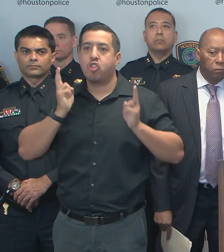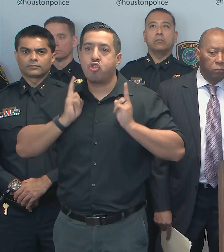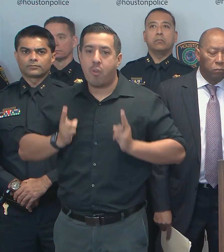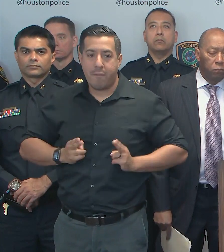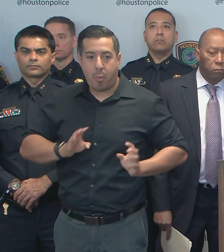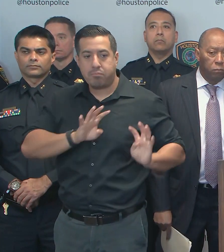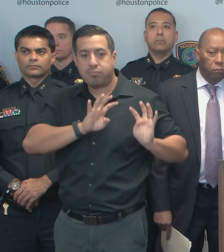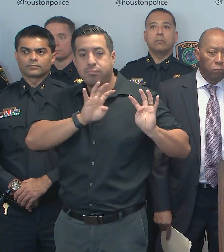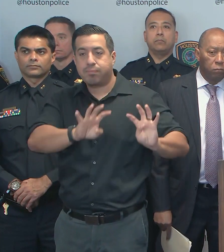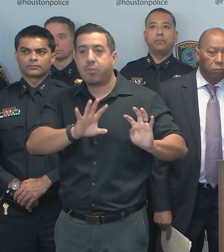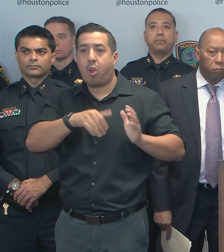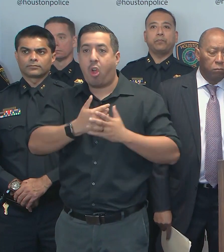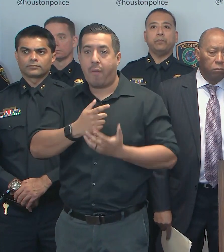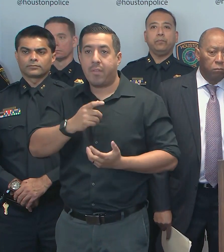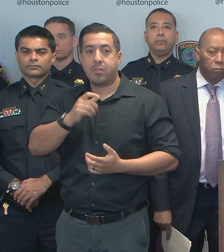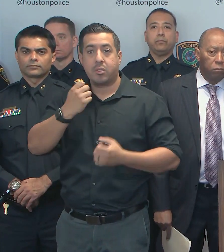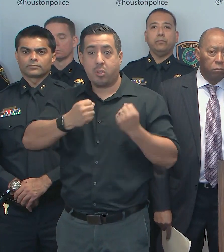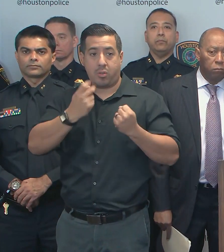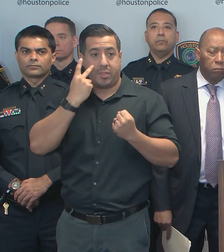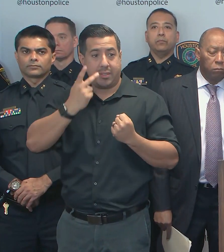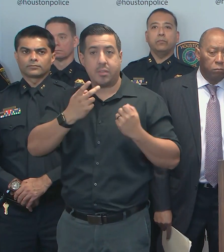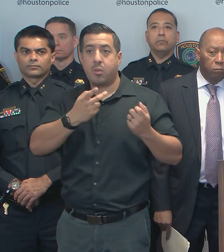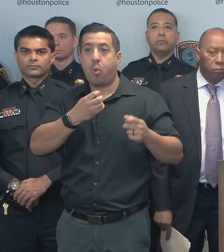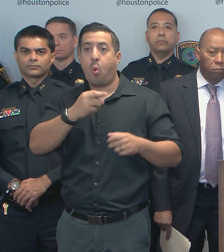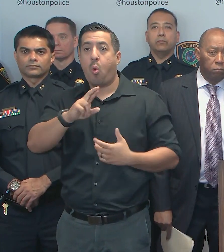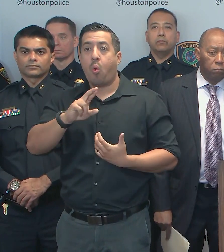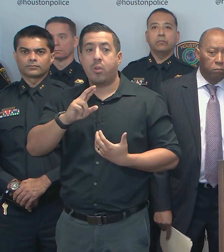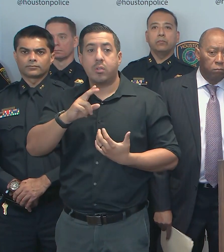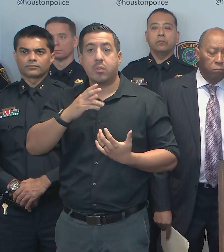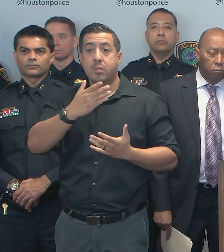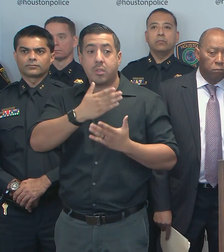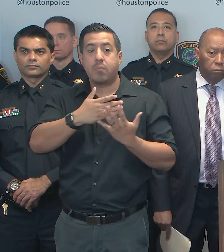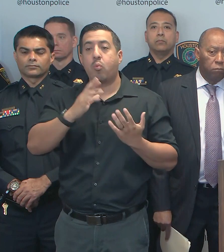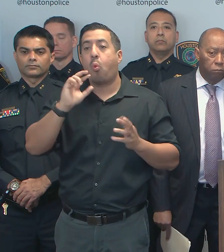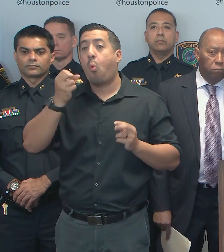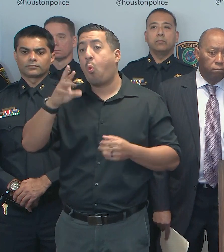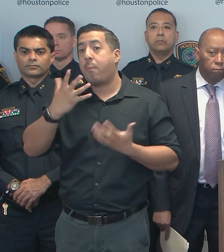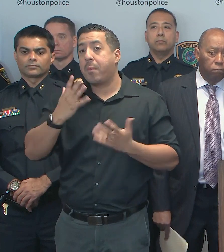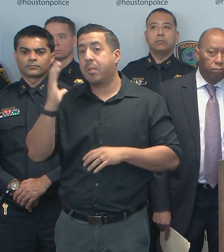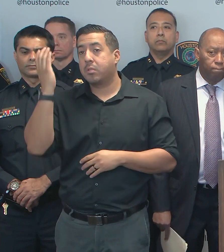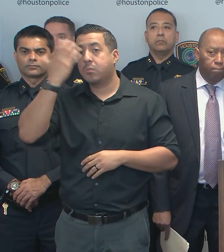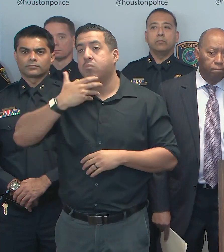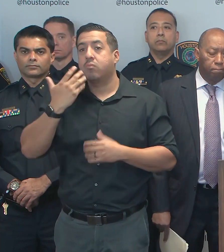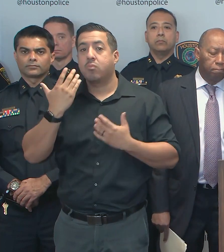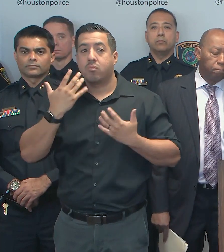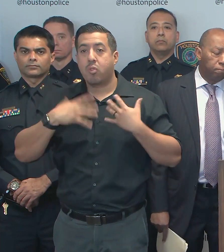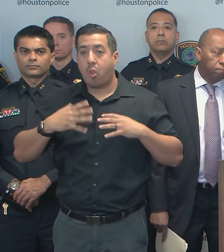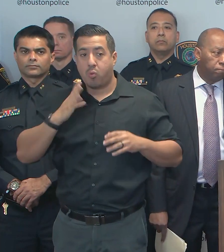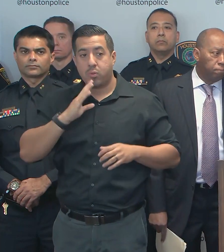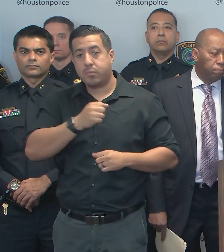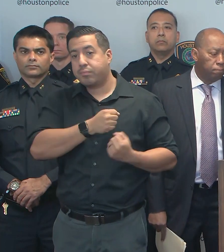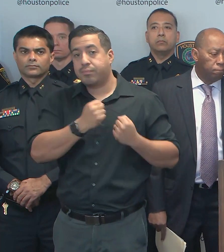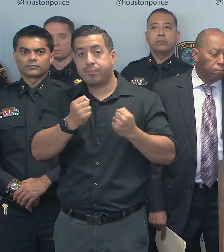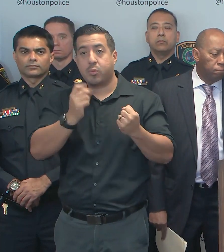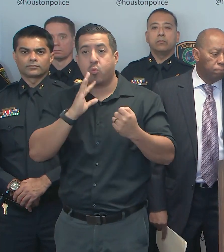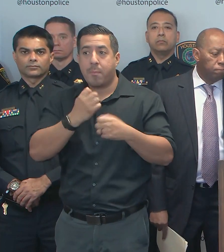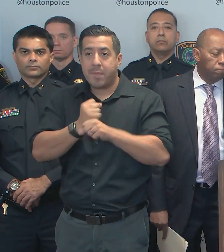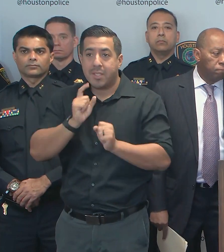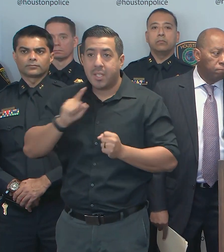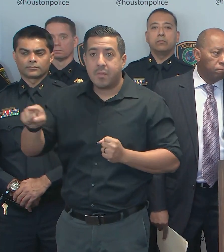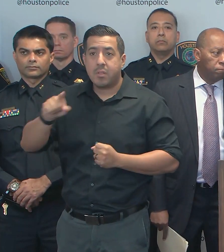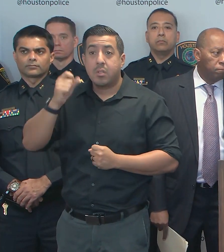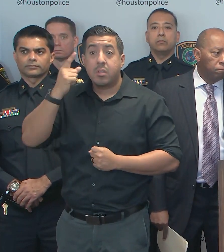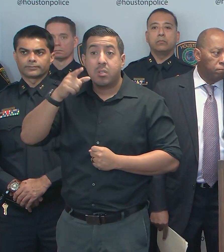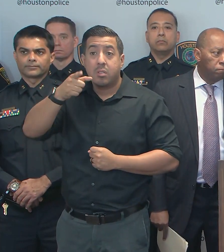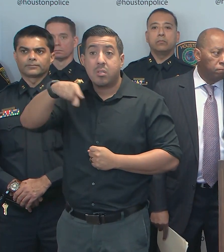marked units, and also plain clothes, because we want our roads safer. Again, citizens, we call to you. Don't become a